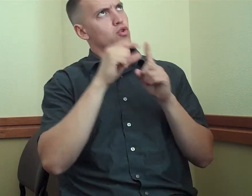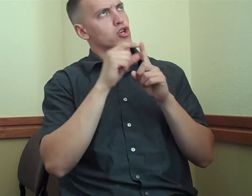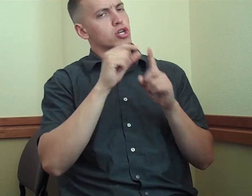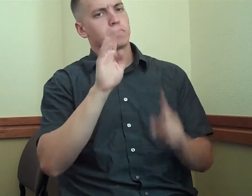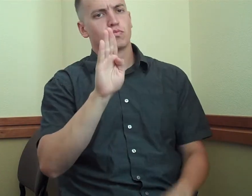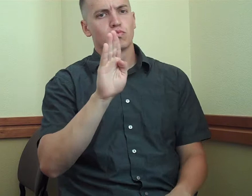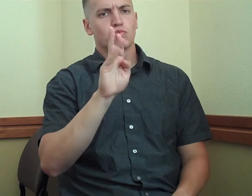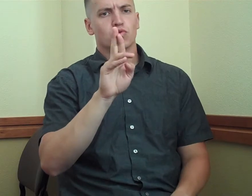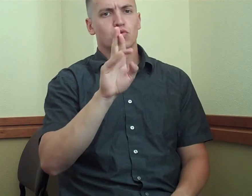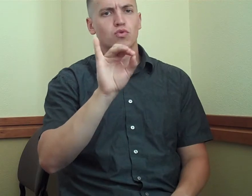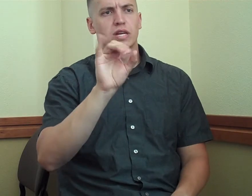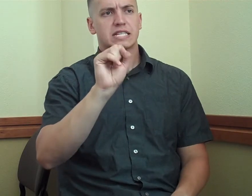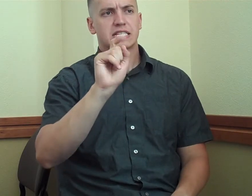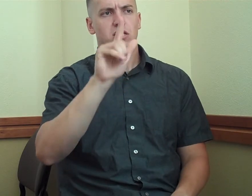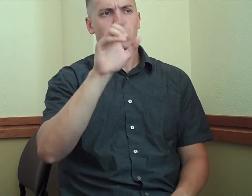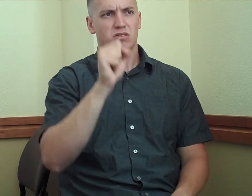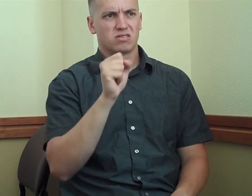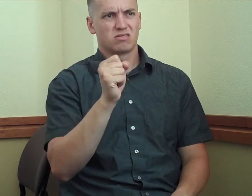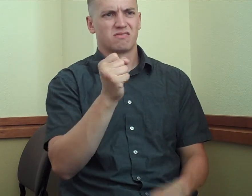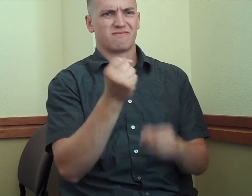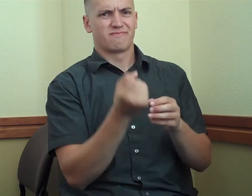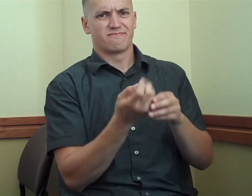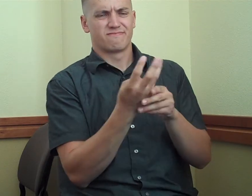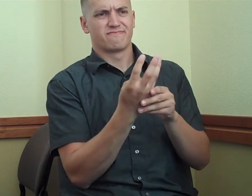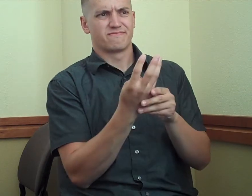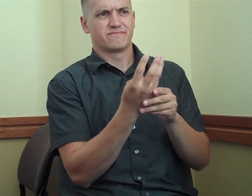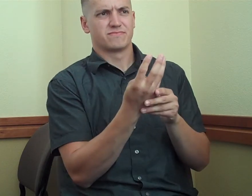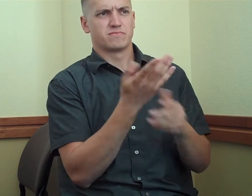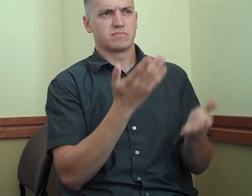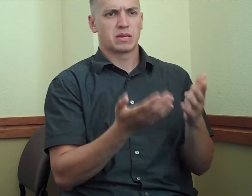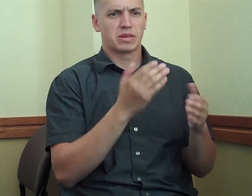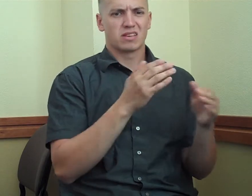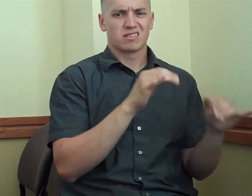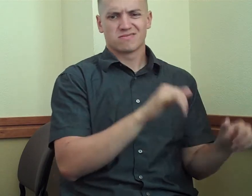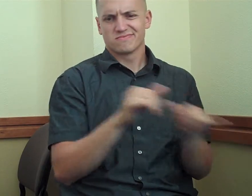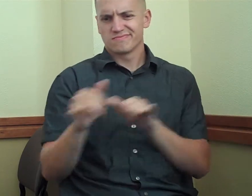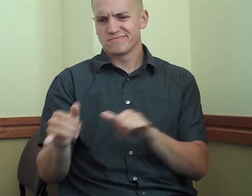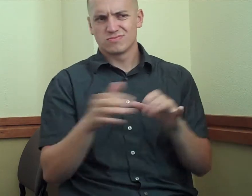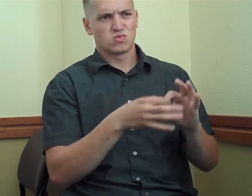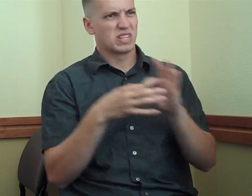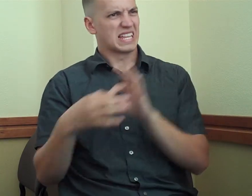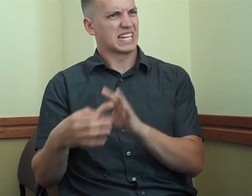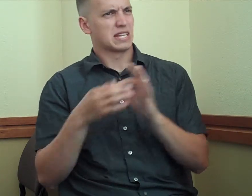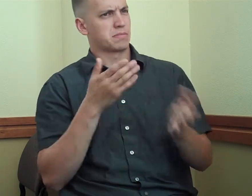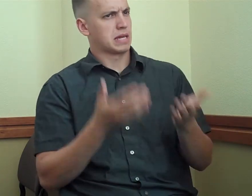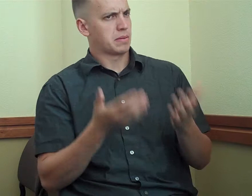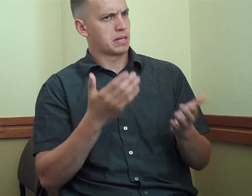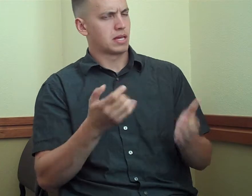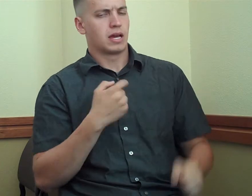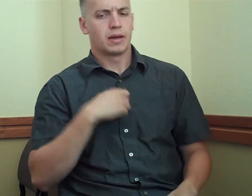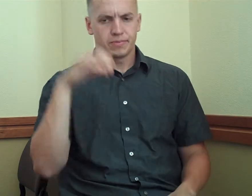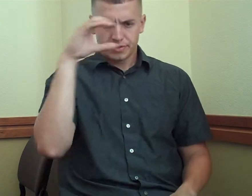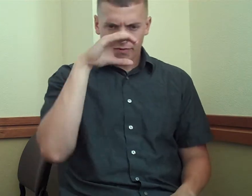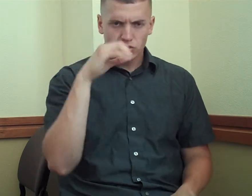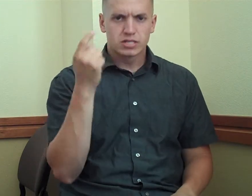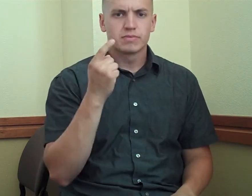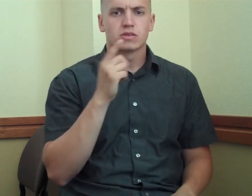straight. So maybe bristling and bristles are sort of related. So I'm looking for something that stands up straight. Ooh, I see